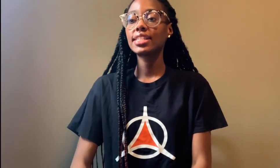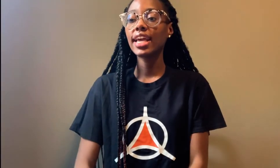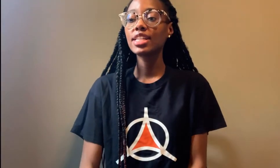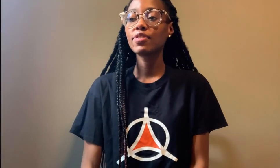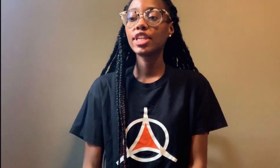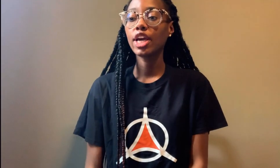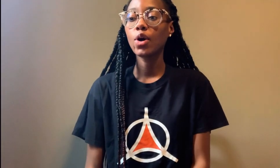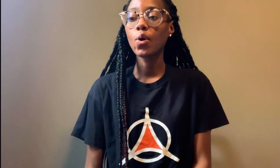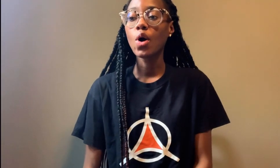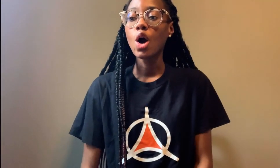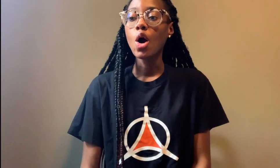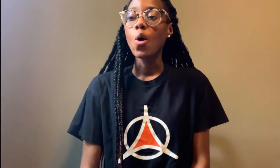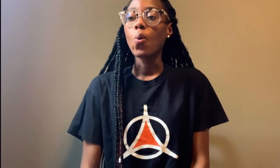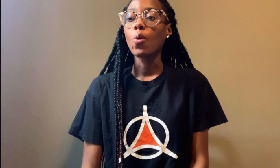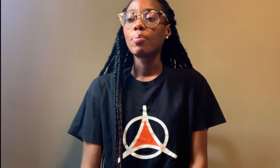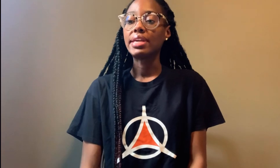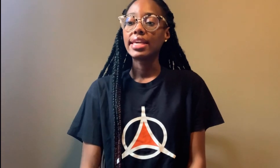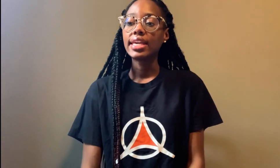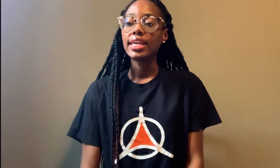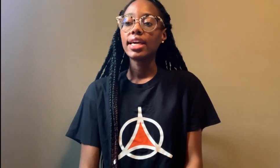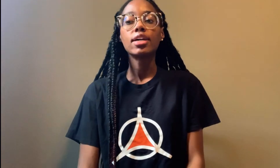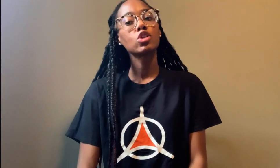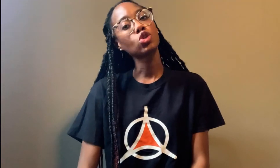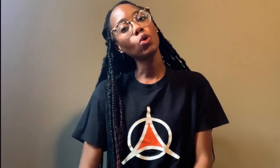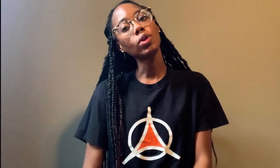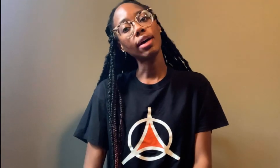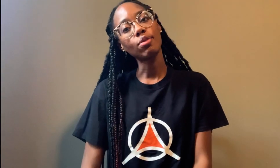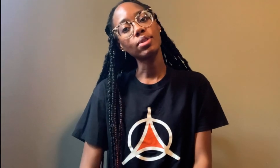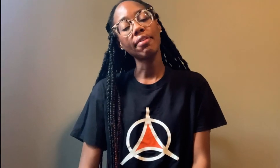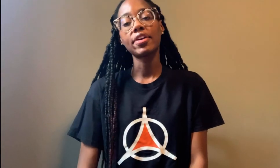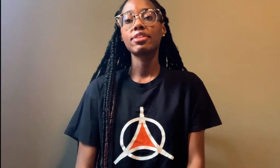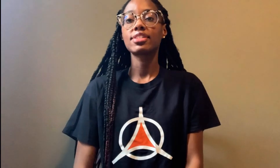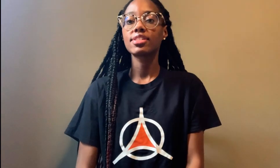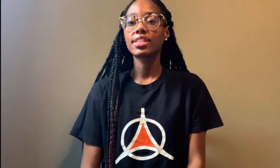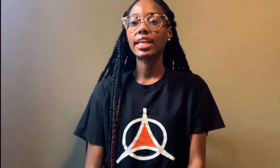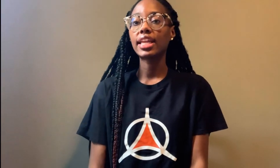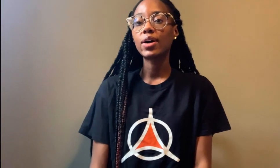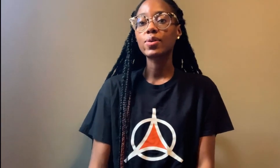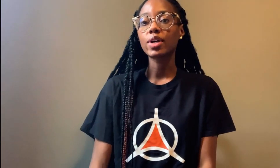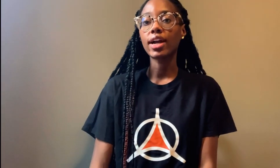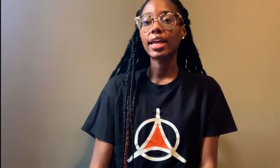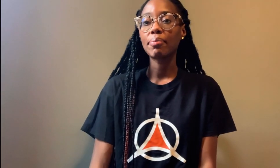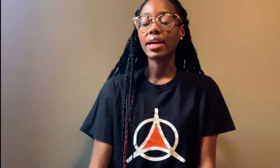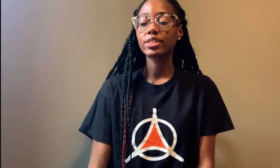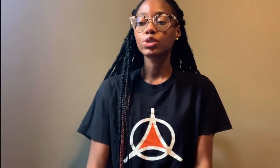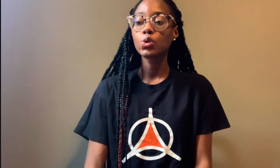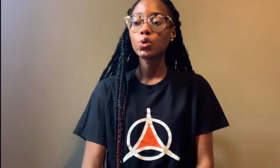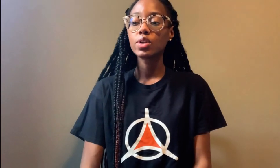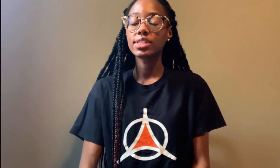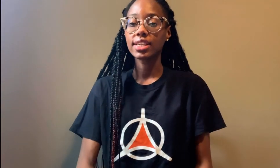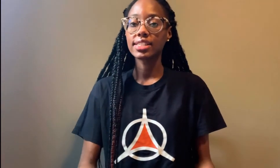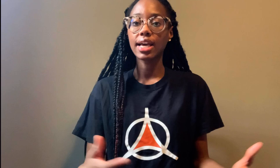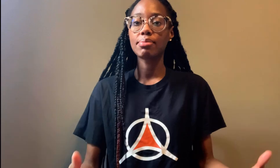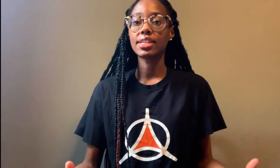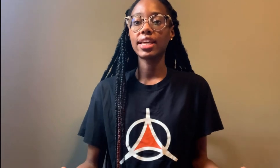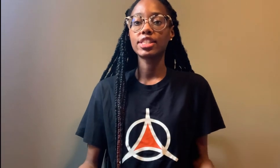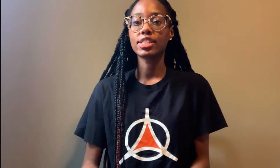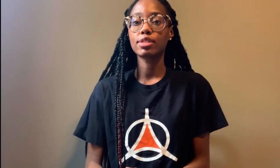Today's video will be school levels. I figured since the kiddos are headed back to school, it's a good time to get into some